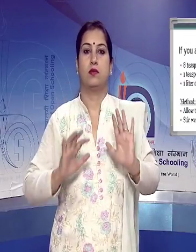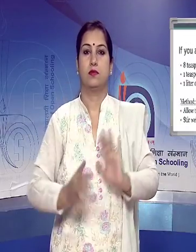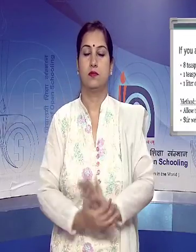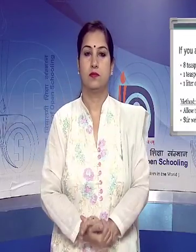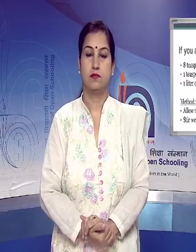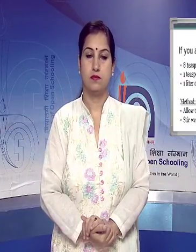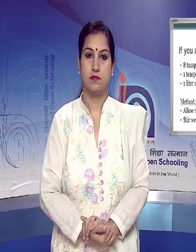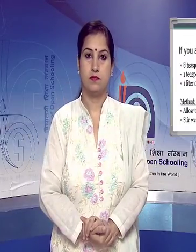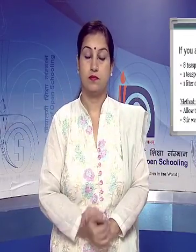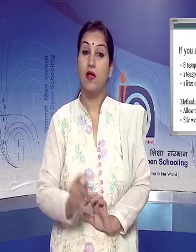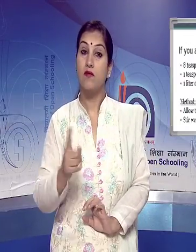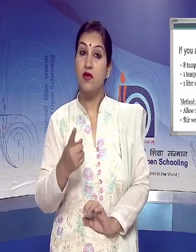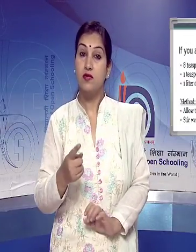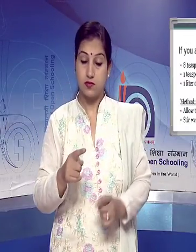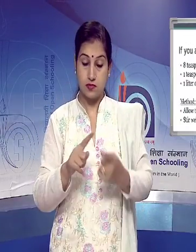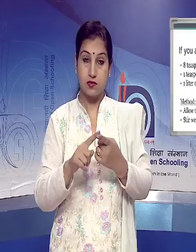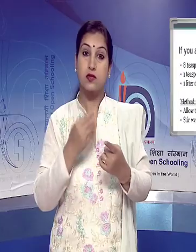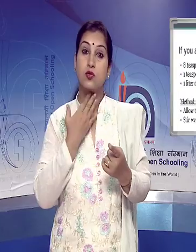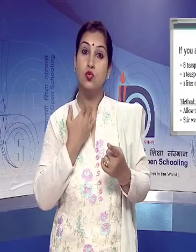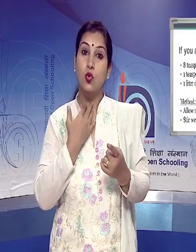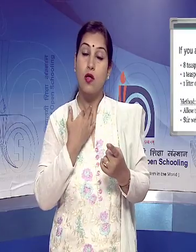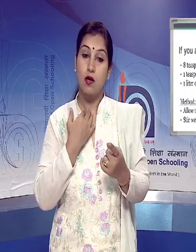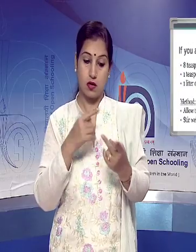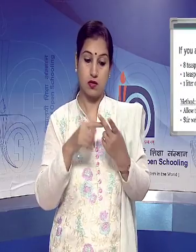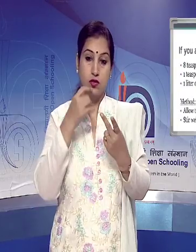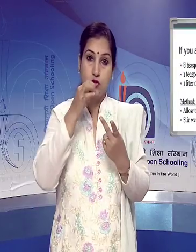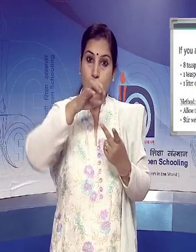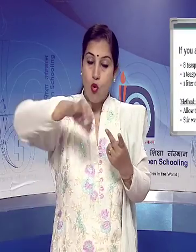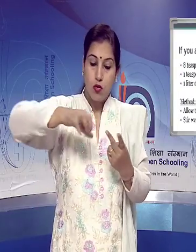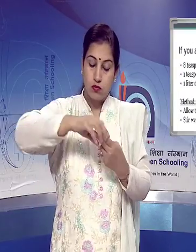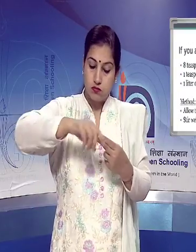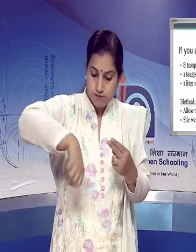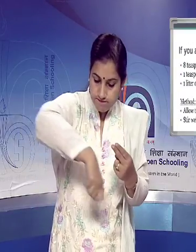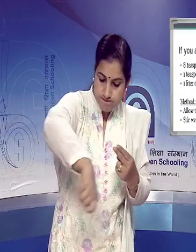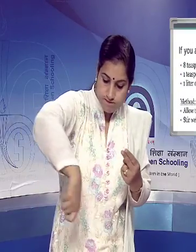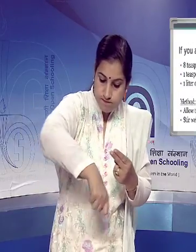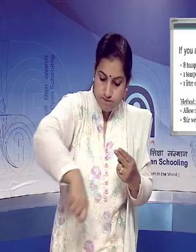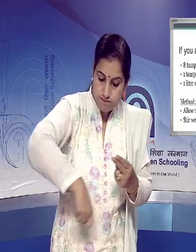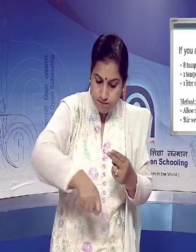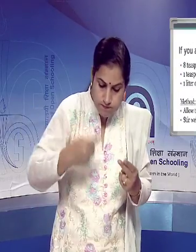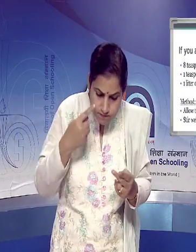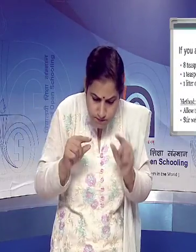First, allow the sugar and salt to dissolve and stir well.